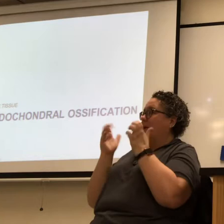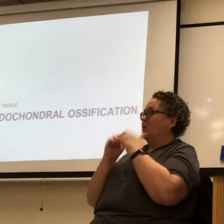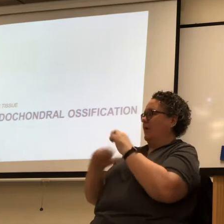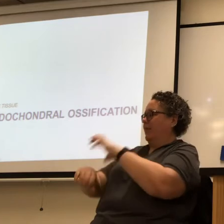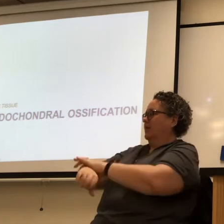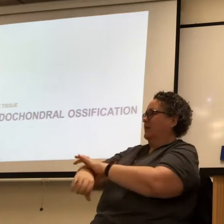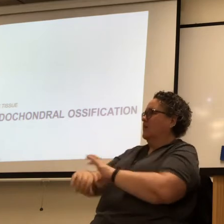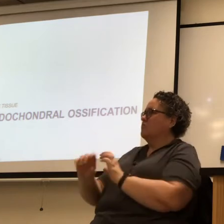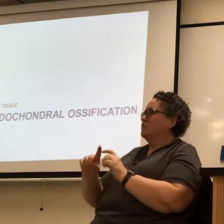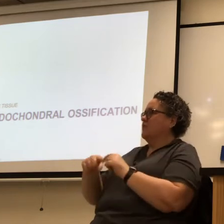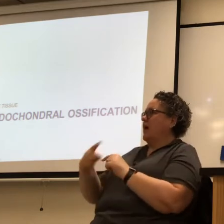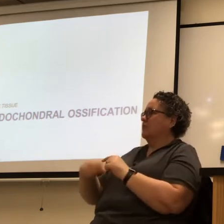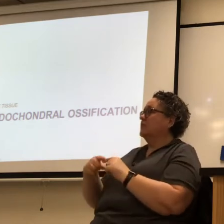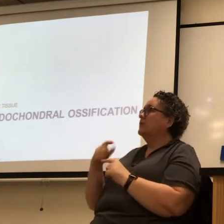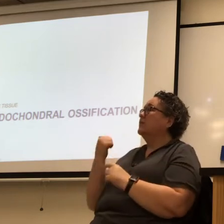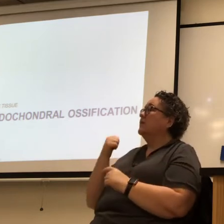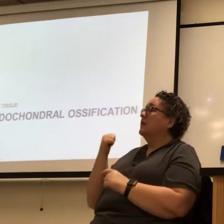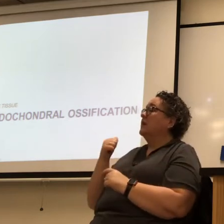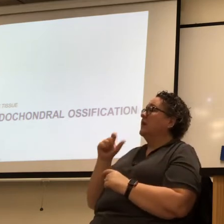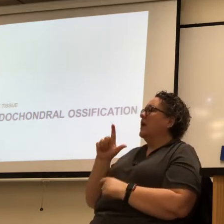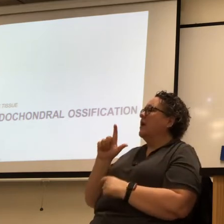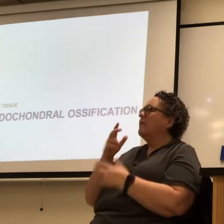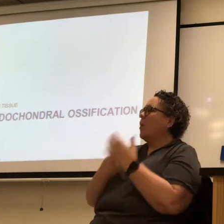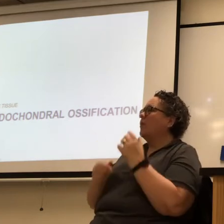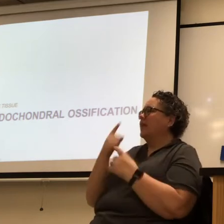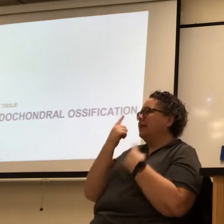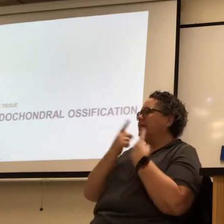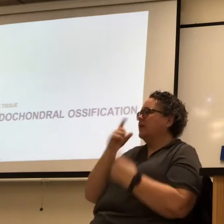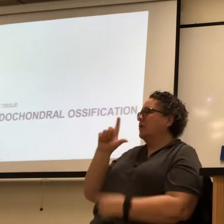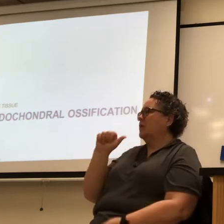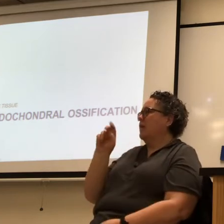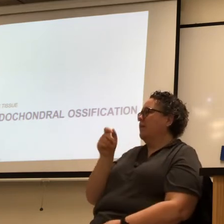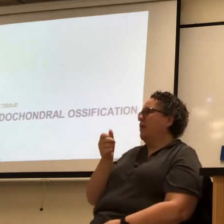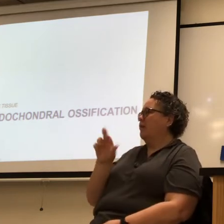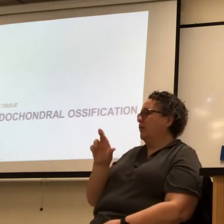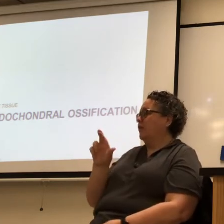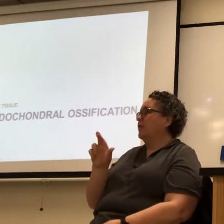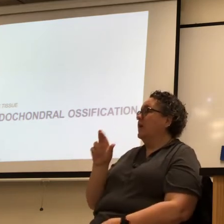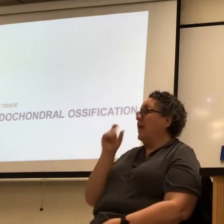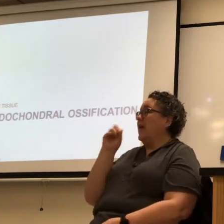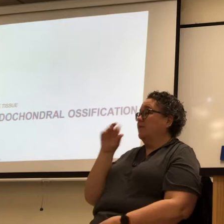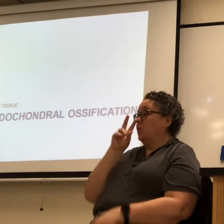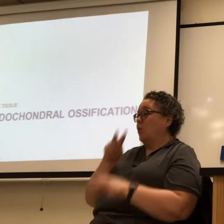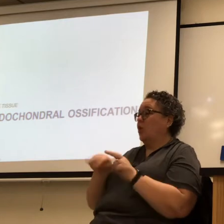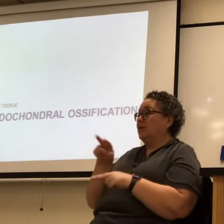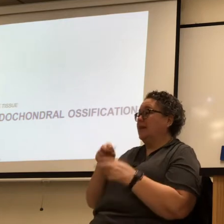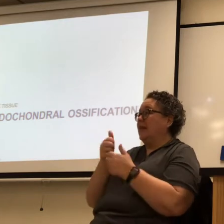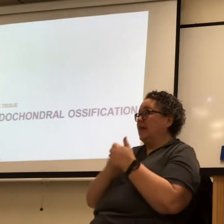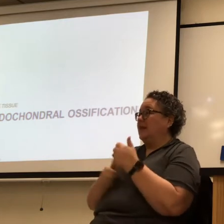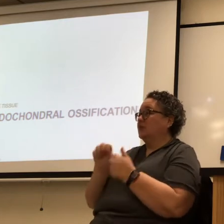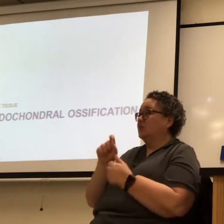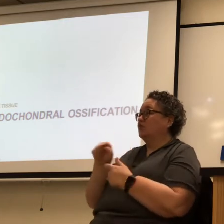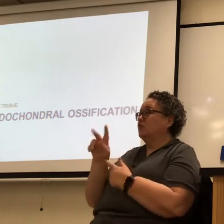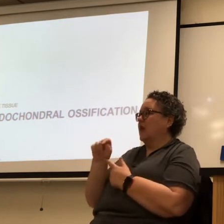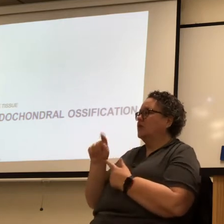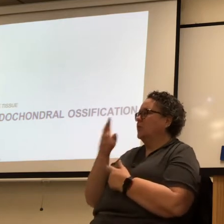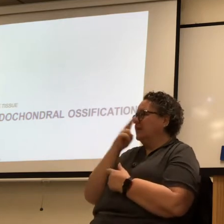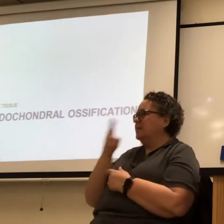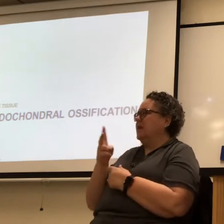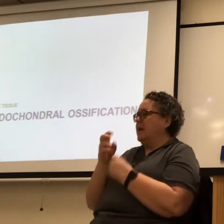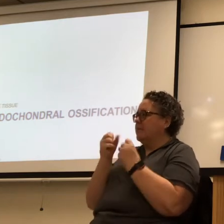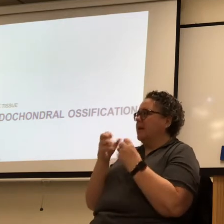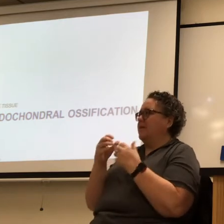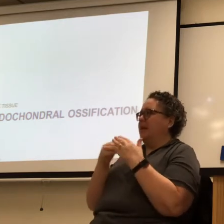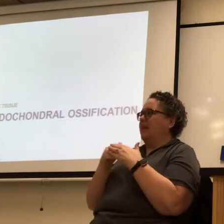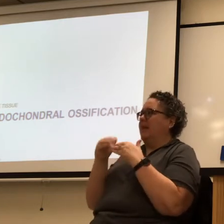bone. If you were to look at each little strut or column here, there'd be many layers of bone surrounding